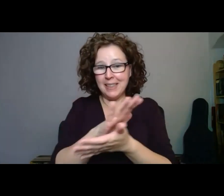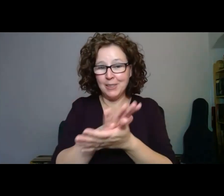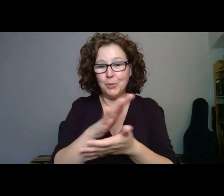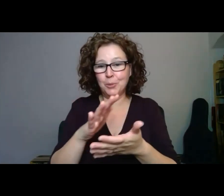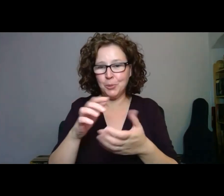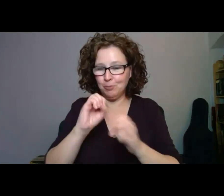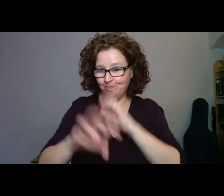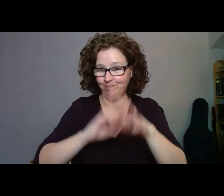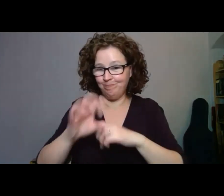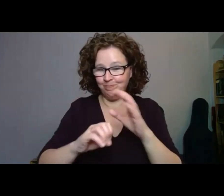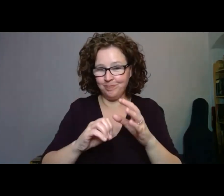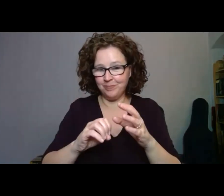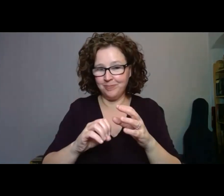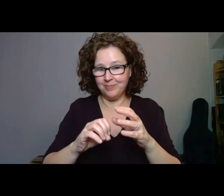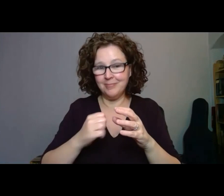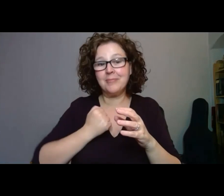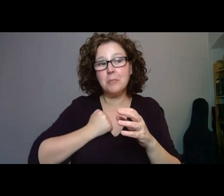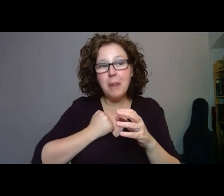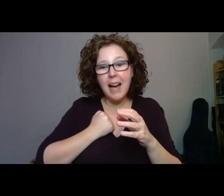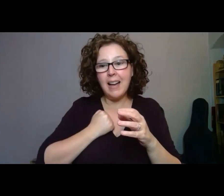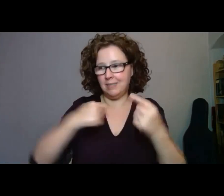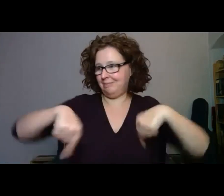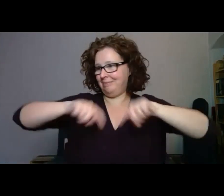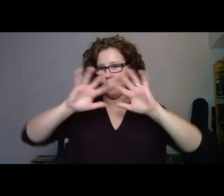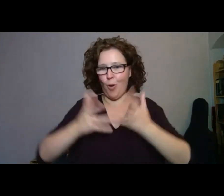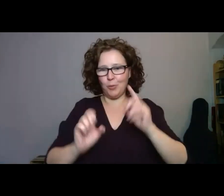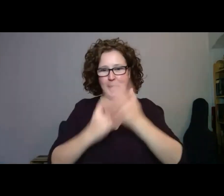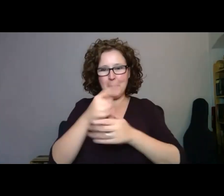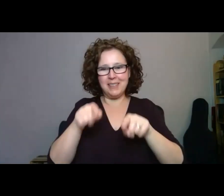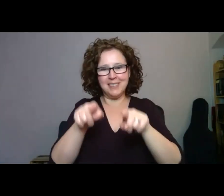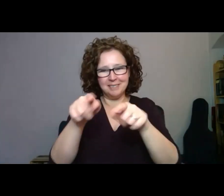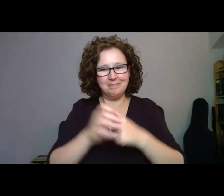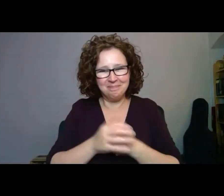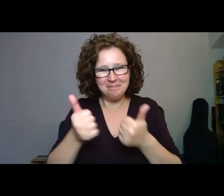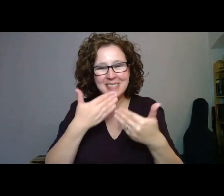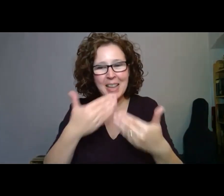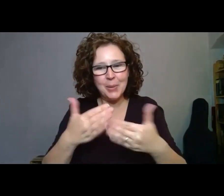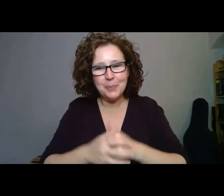able to share my reality with you. Thank you.